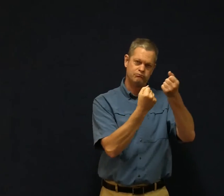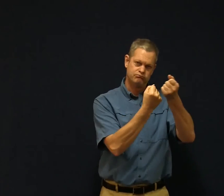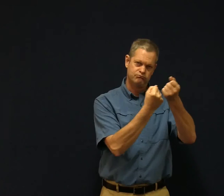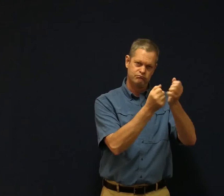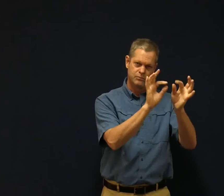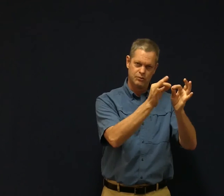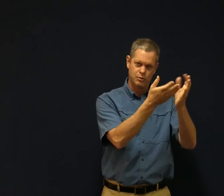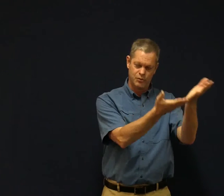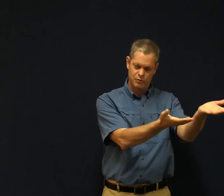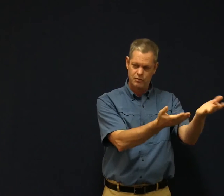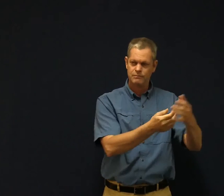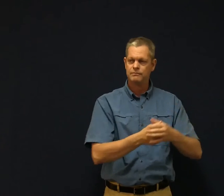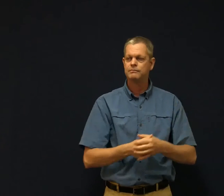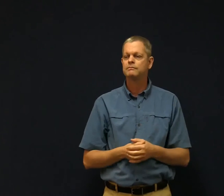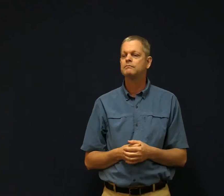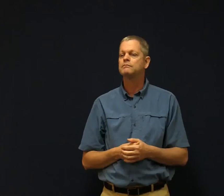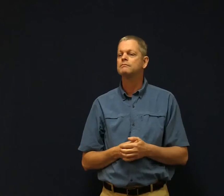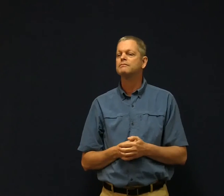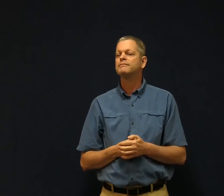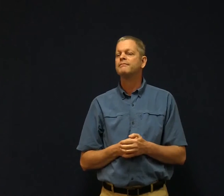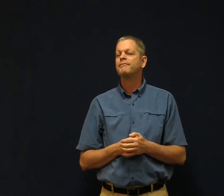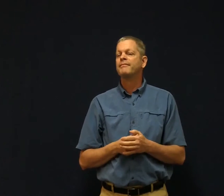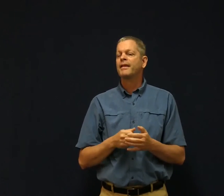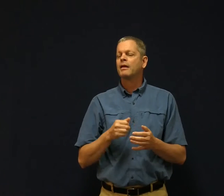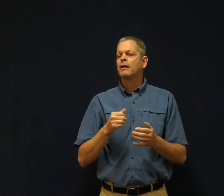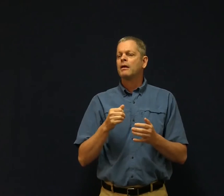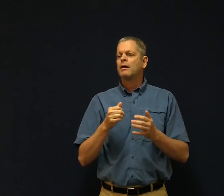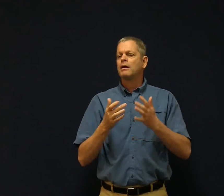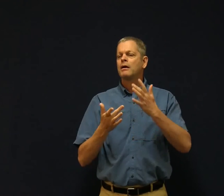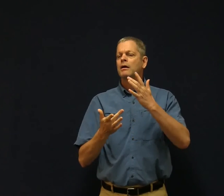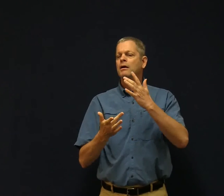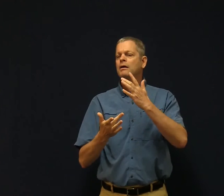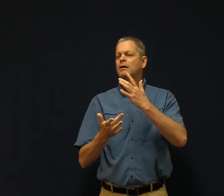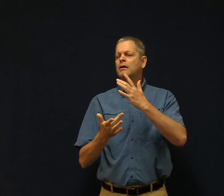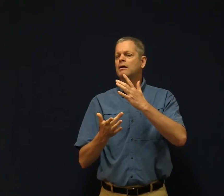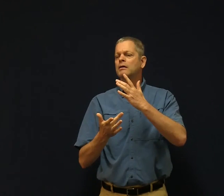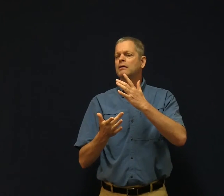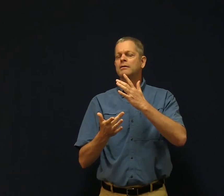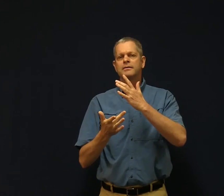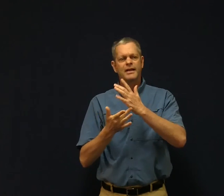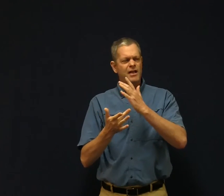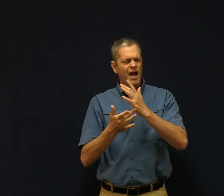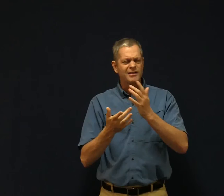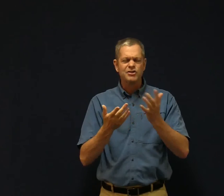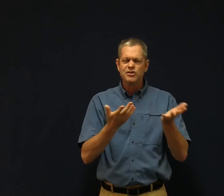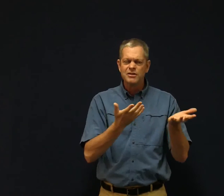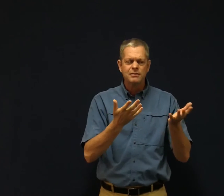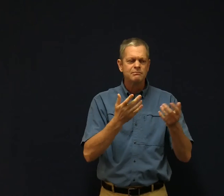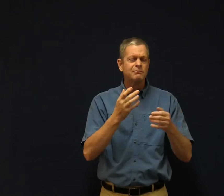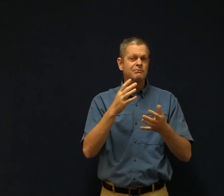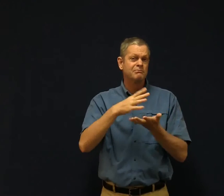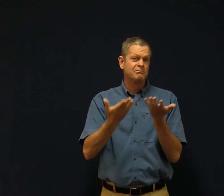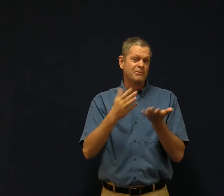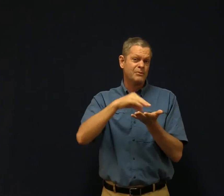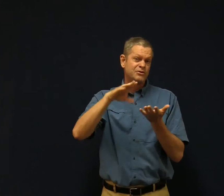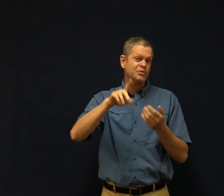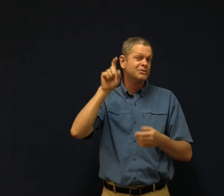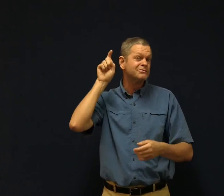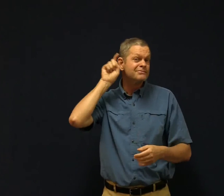We find that many students do have sign language interpreters present in a student's day. We provide support for that piece as